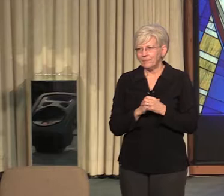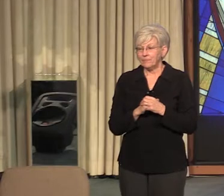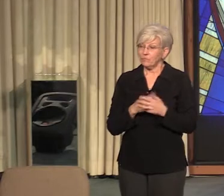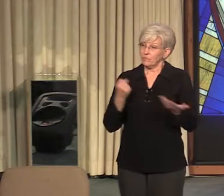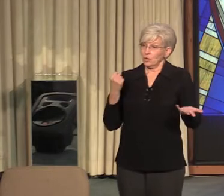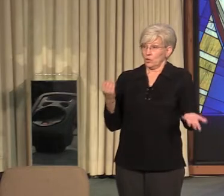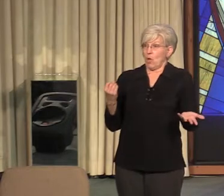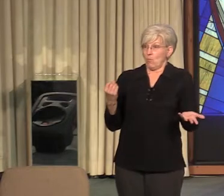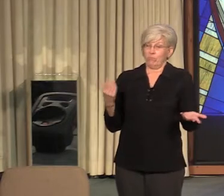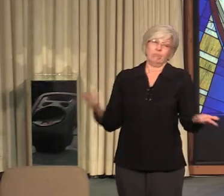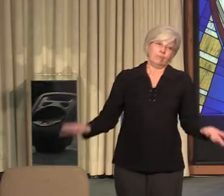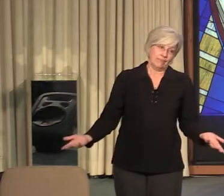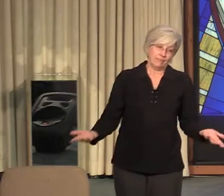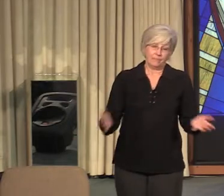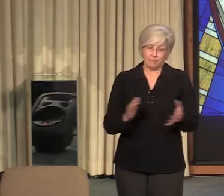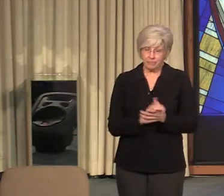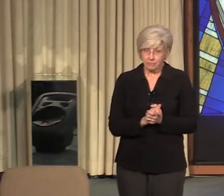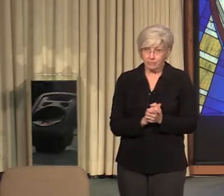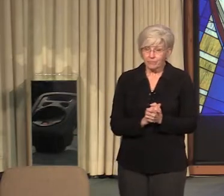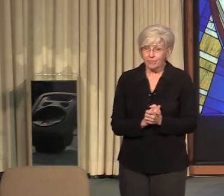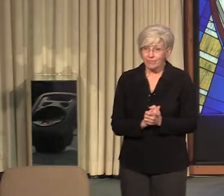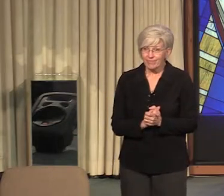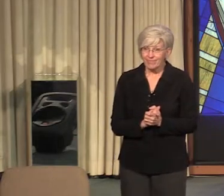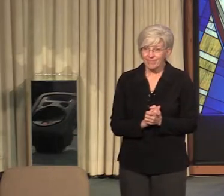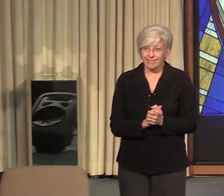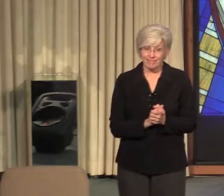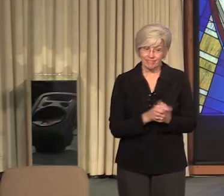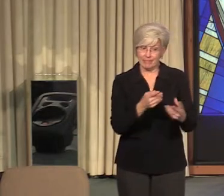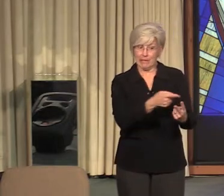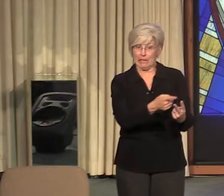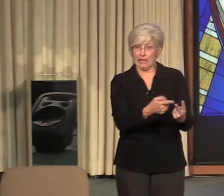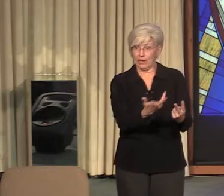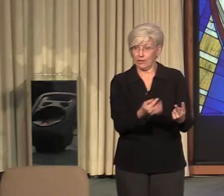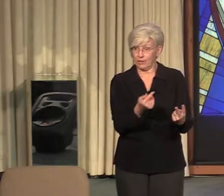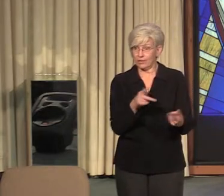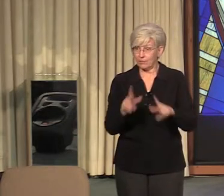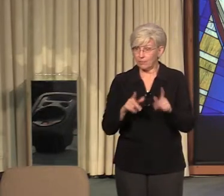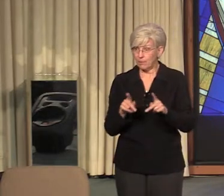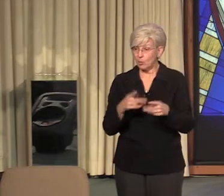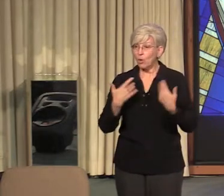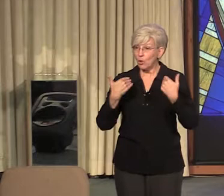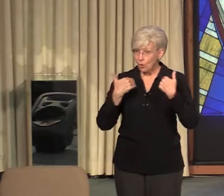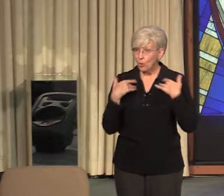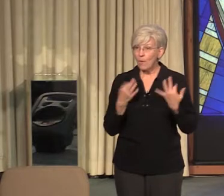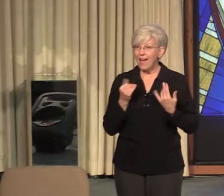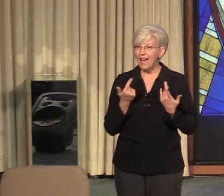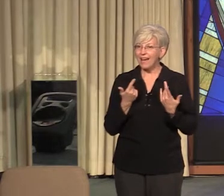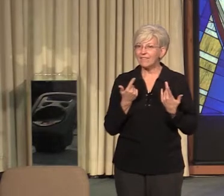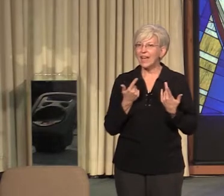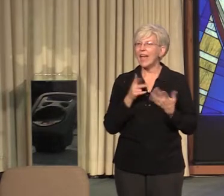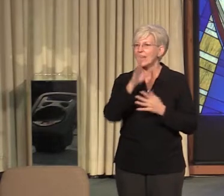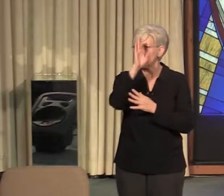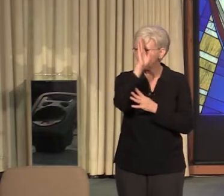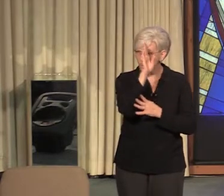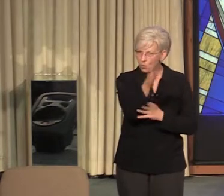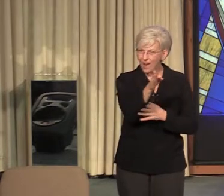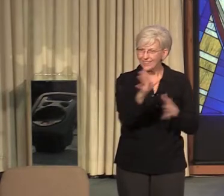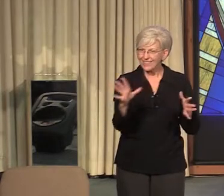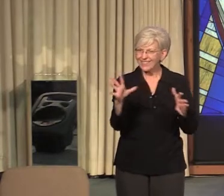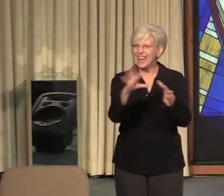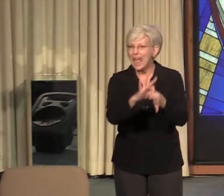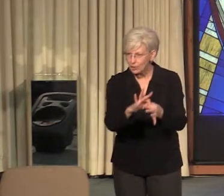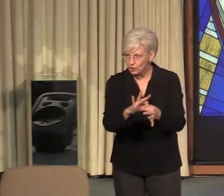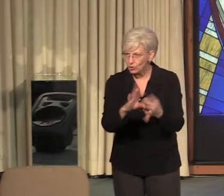So, needless to say, here are a couple of people who had a direct connection to what they were talking about. This